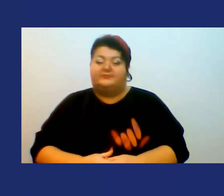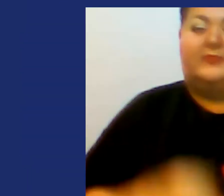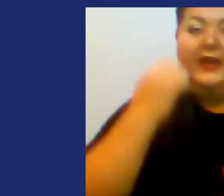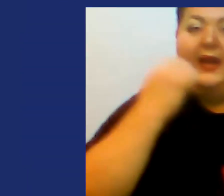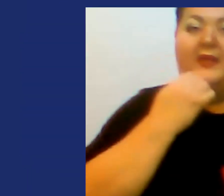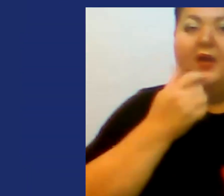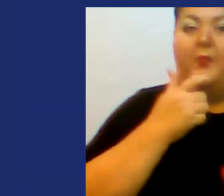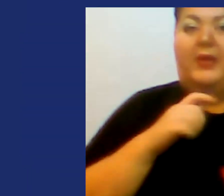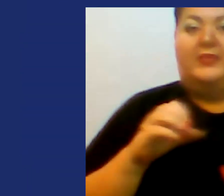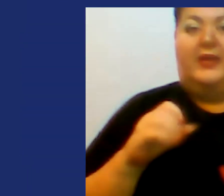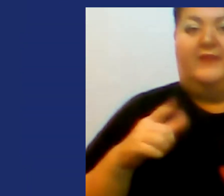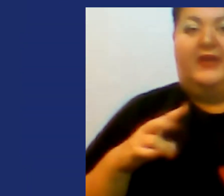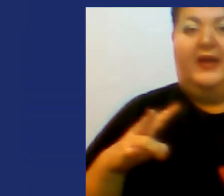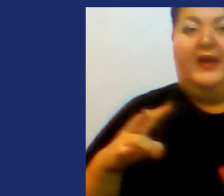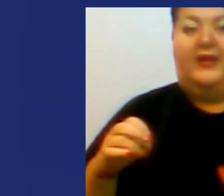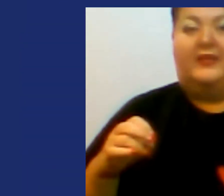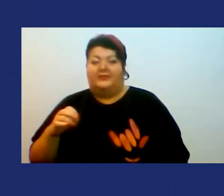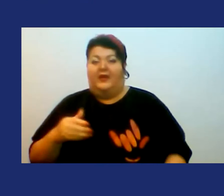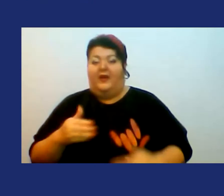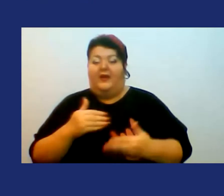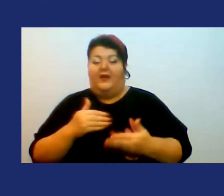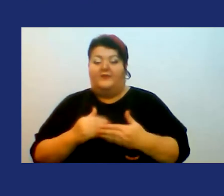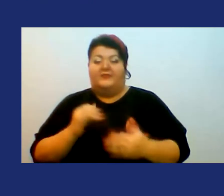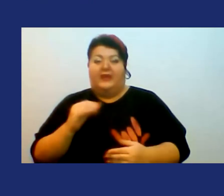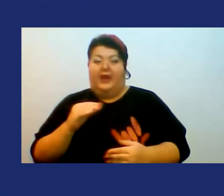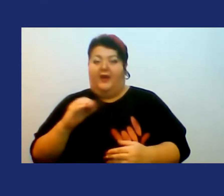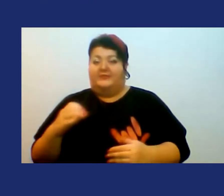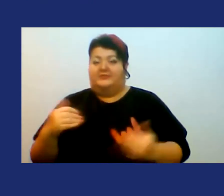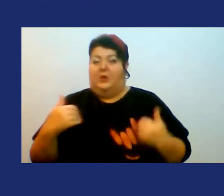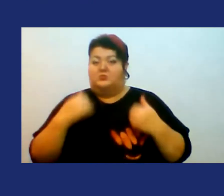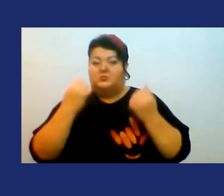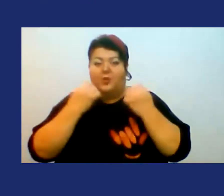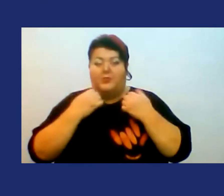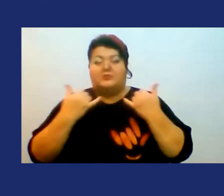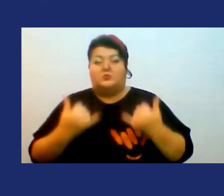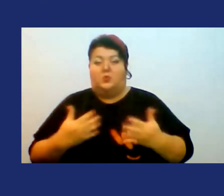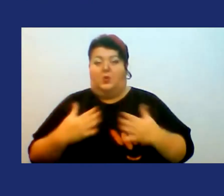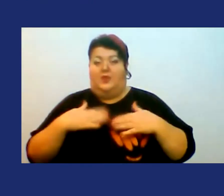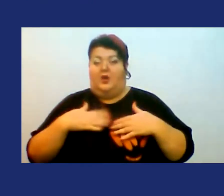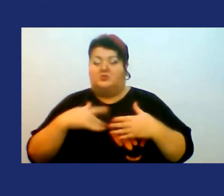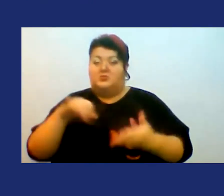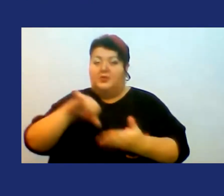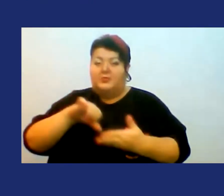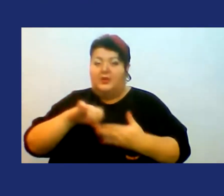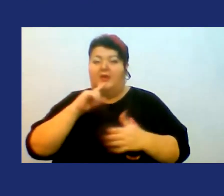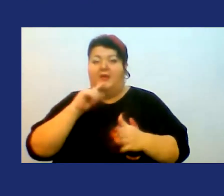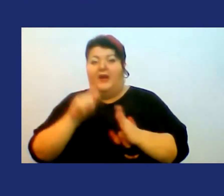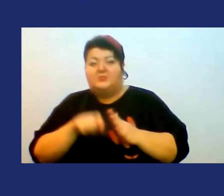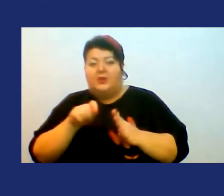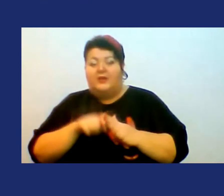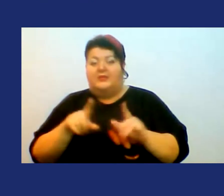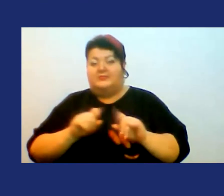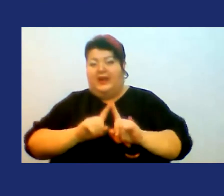United States. And I hope it will work out for us. Thank you, Mr. Yevhen. On behalf